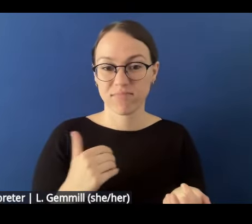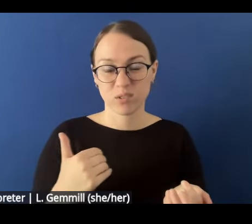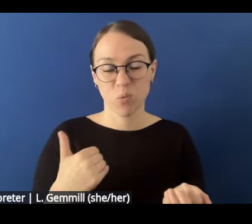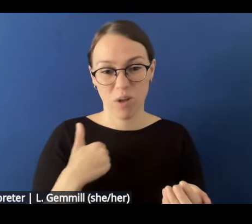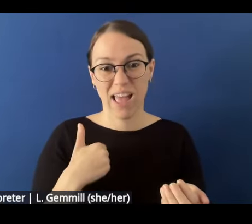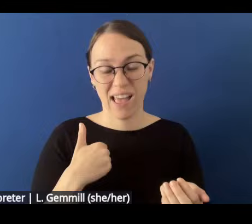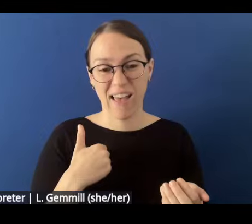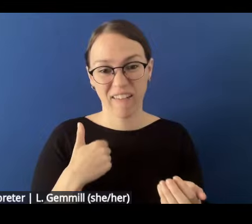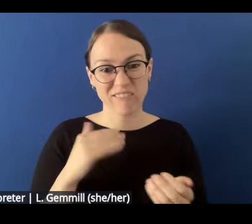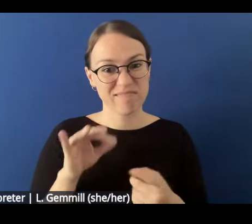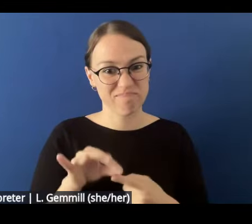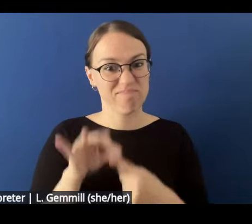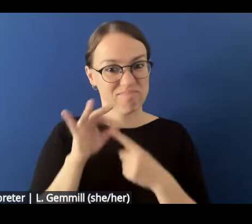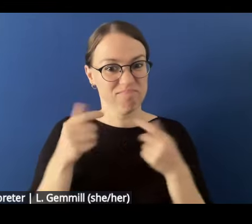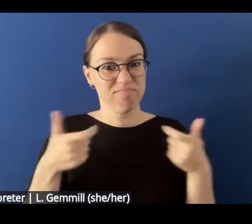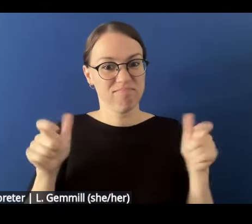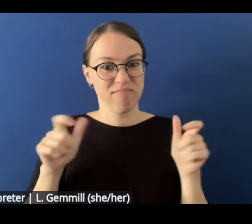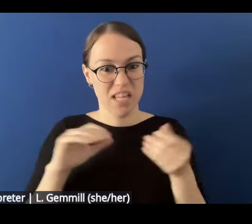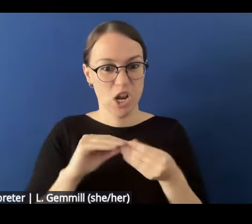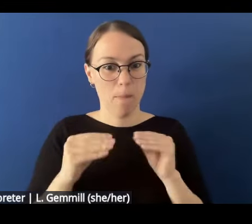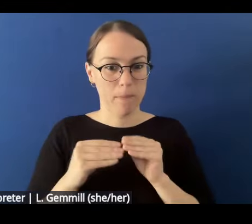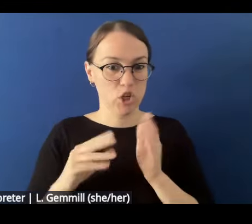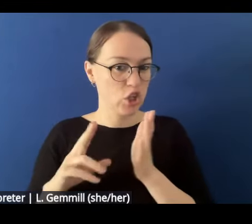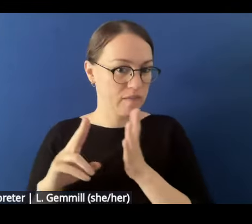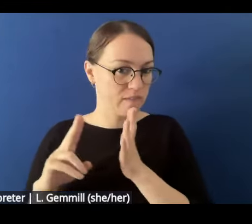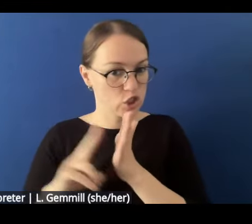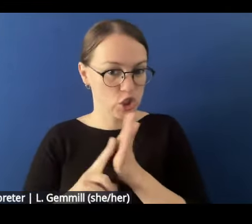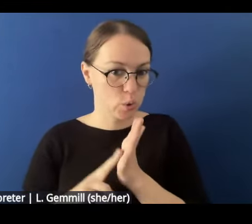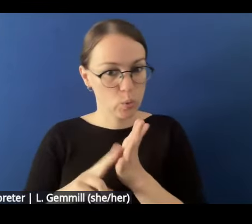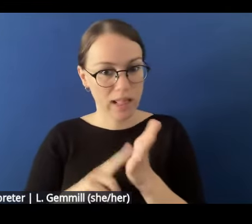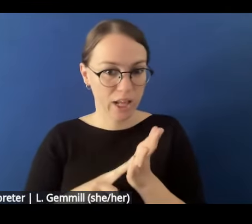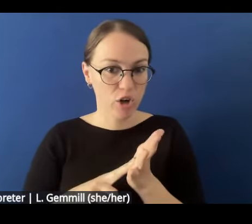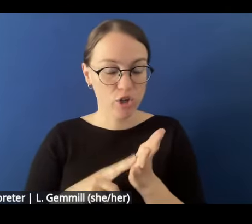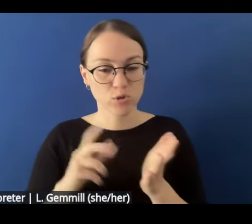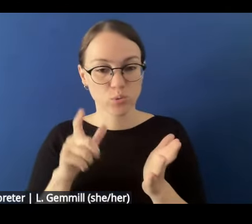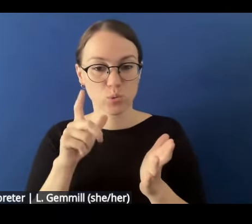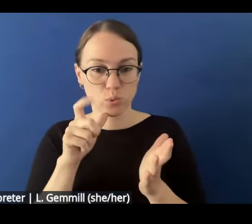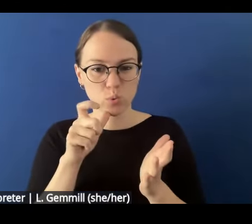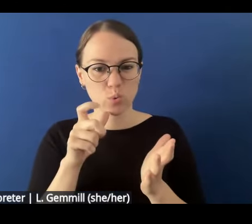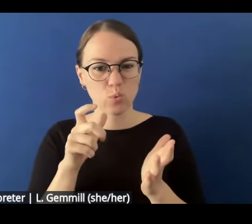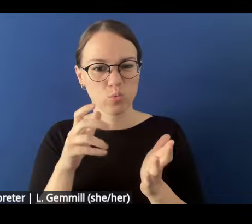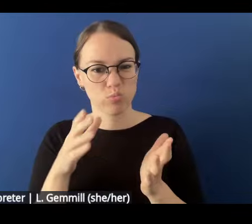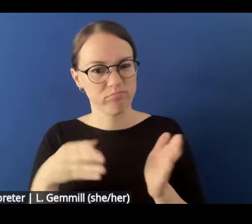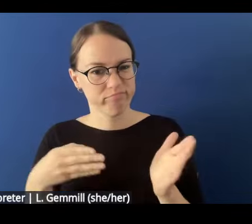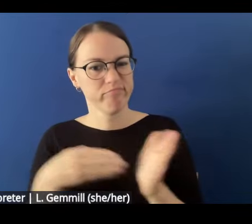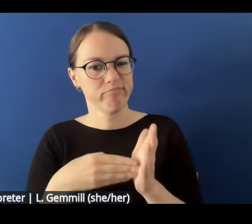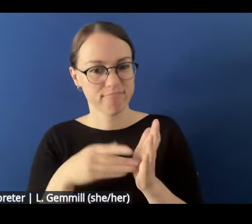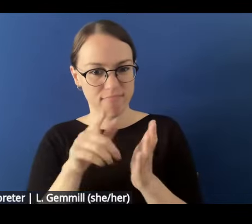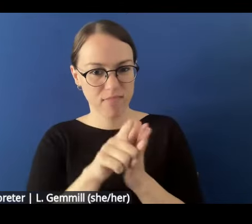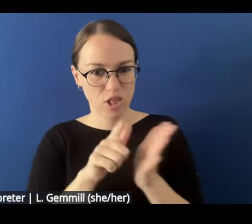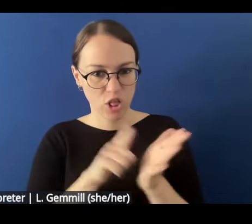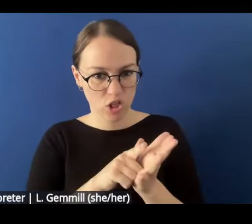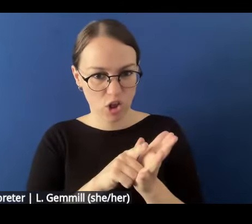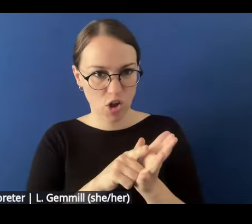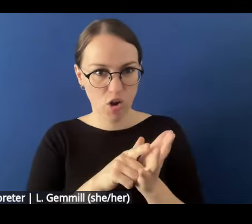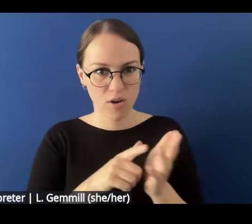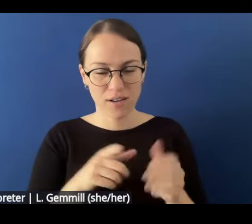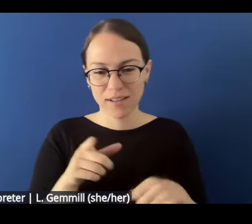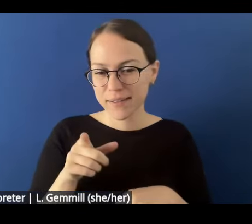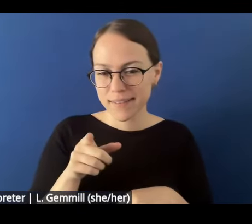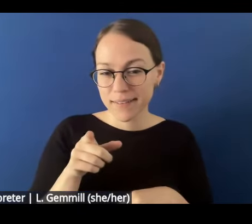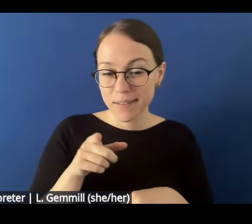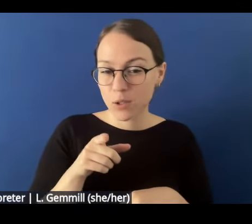perhaps a significant number of circulators who are violating the law. You don't actually necessarily know that it's